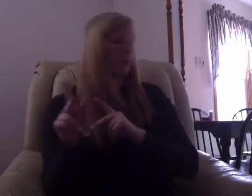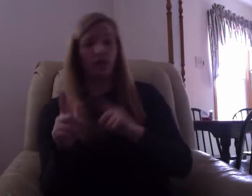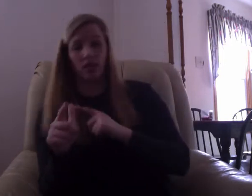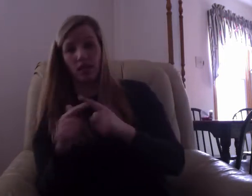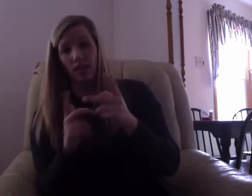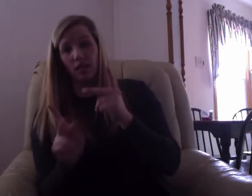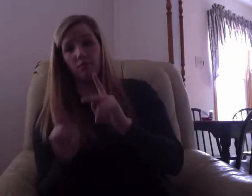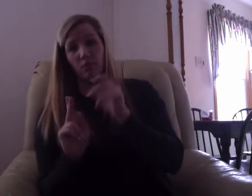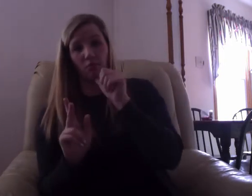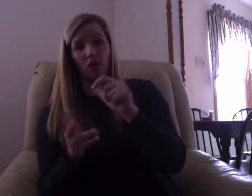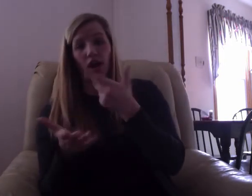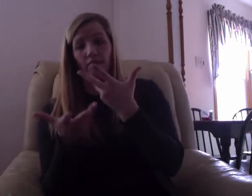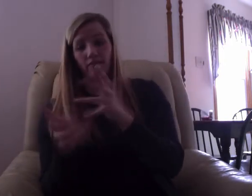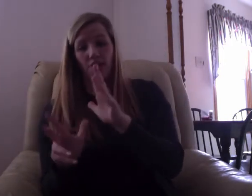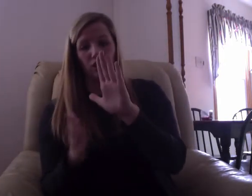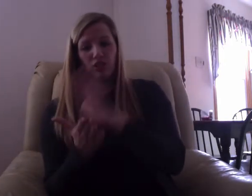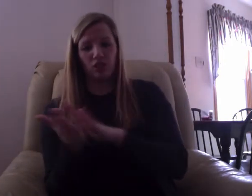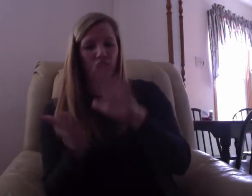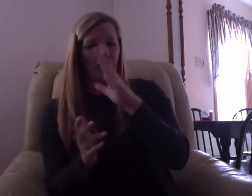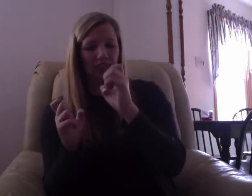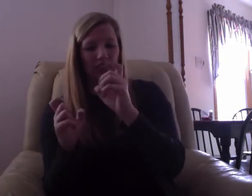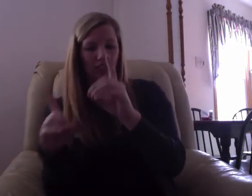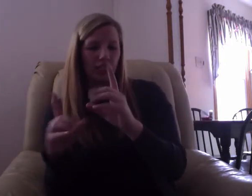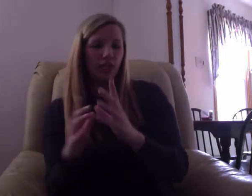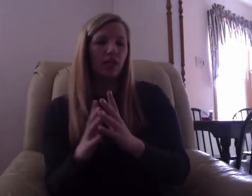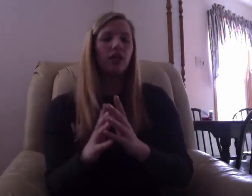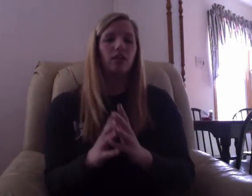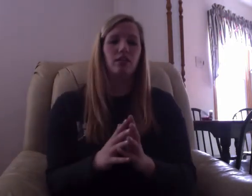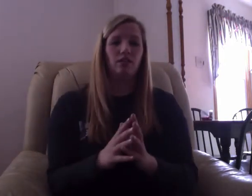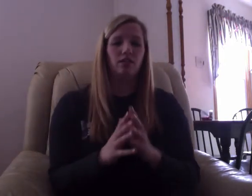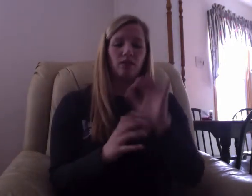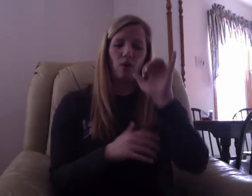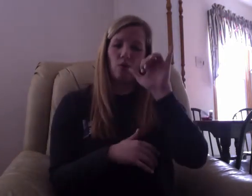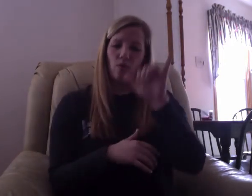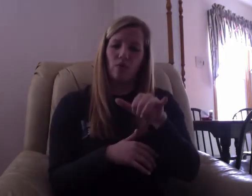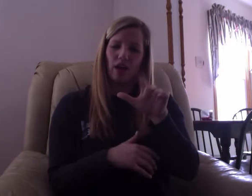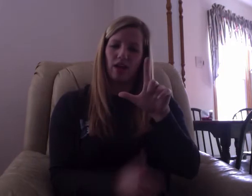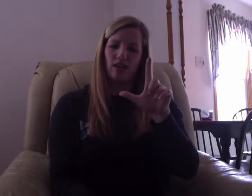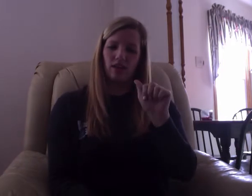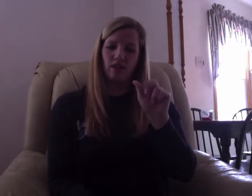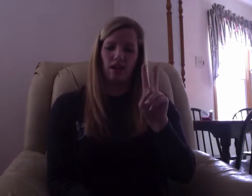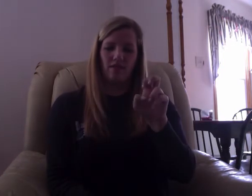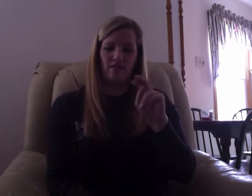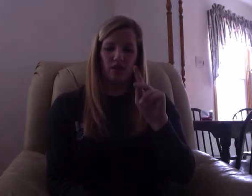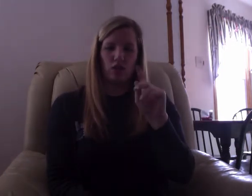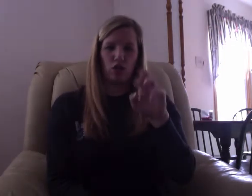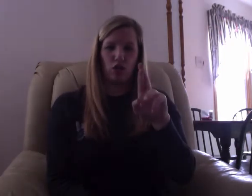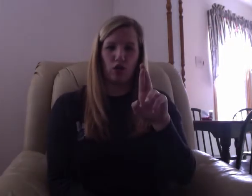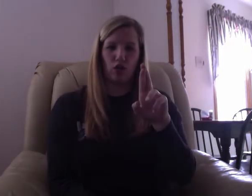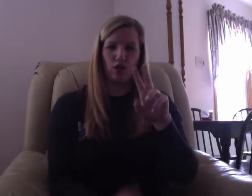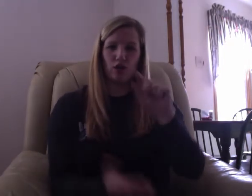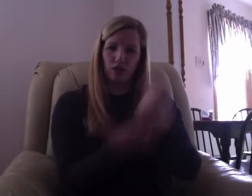education. So the Lavender graduation was created by a former UNF graduate who then took it to all the